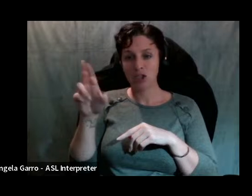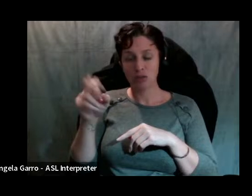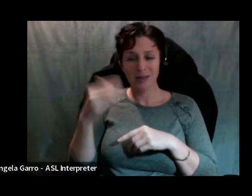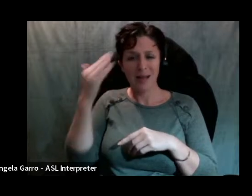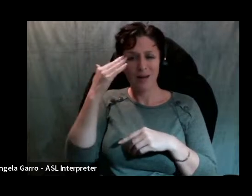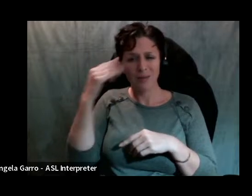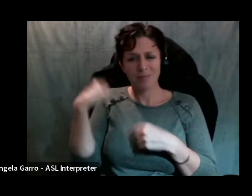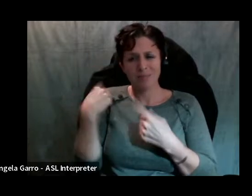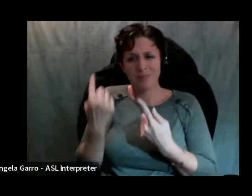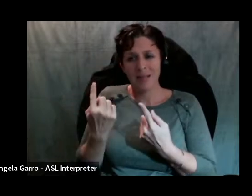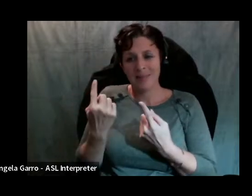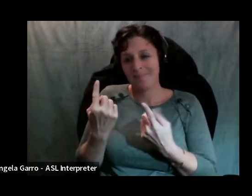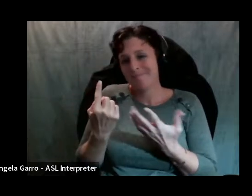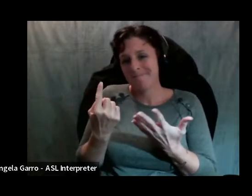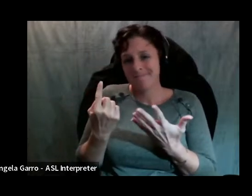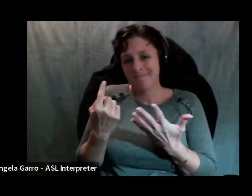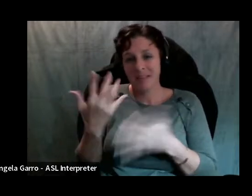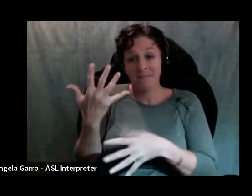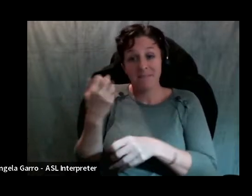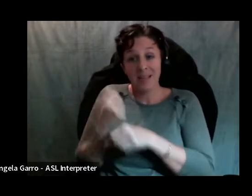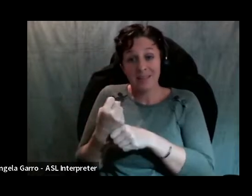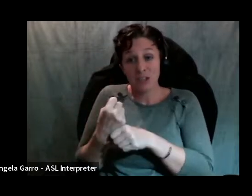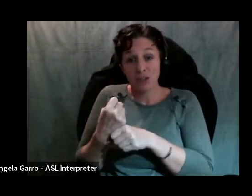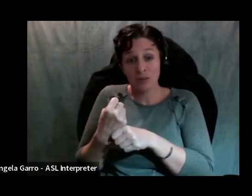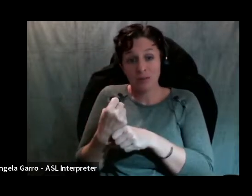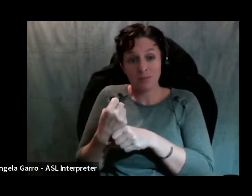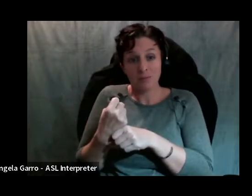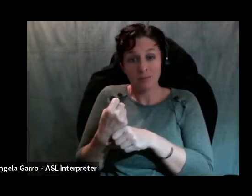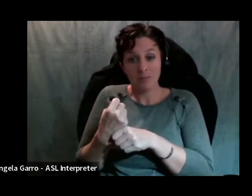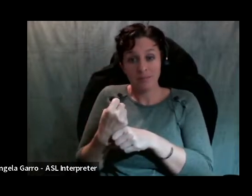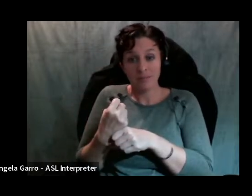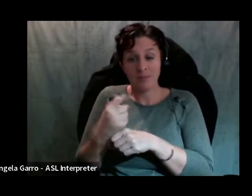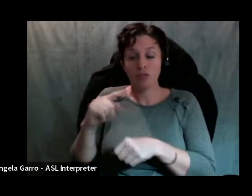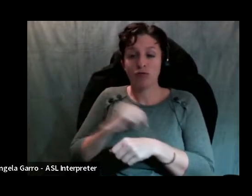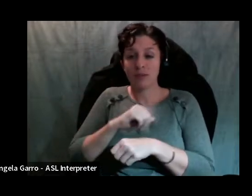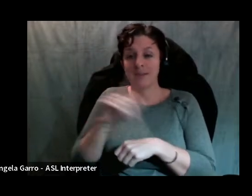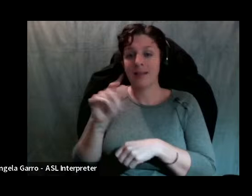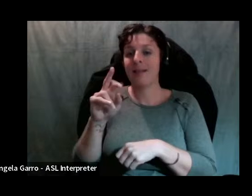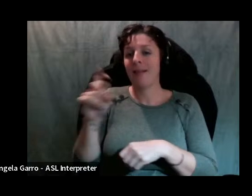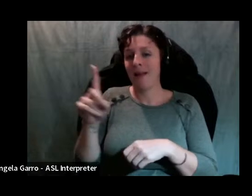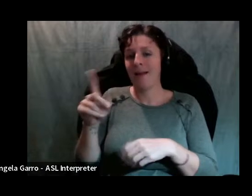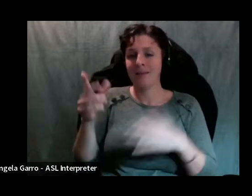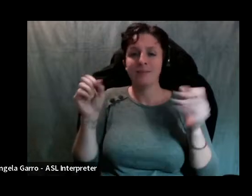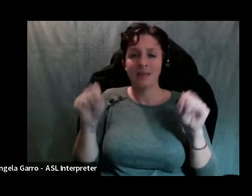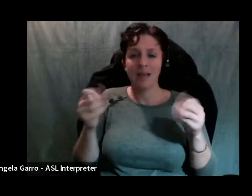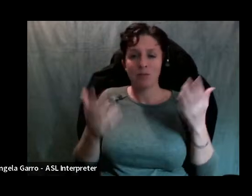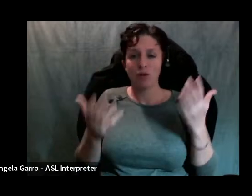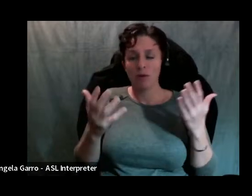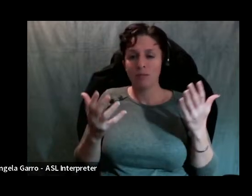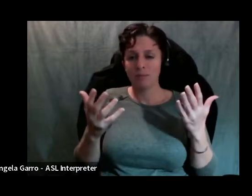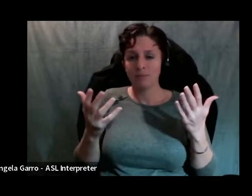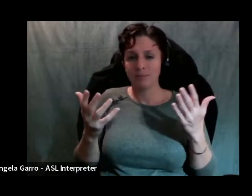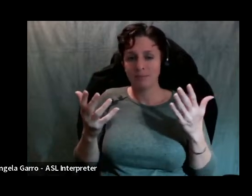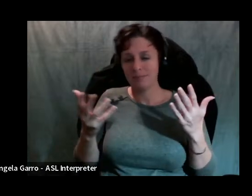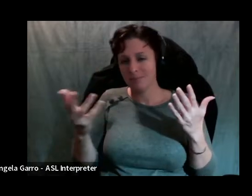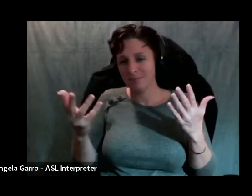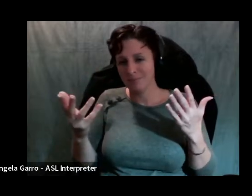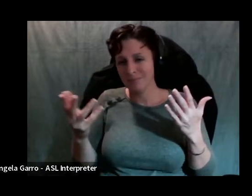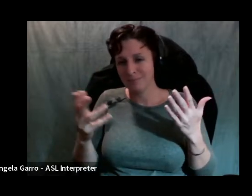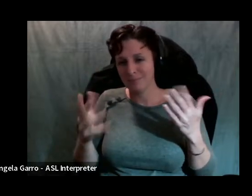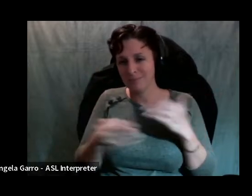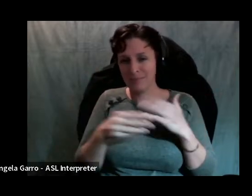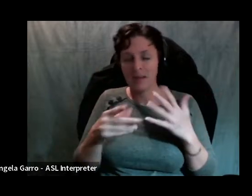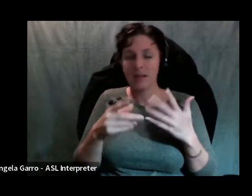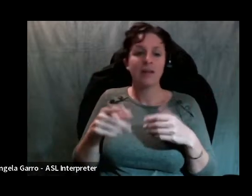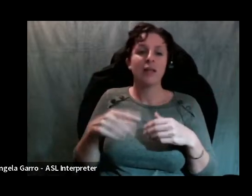past 5 years, I mean, Trustee Lamb can probably speak to this. Well, we